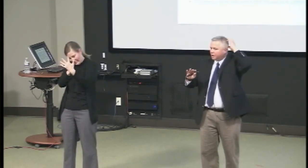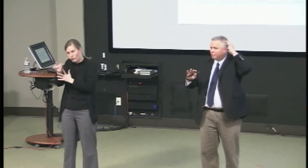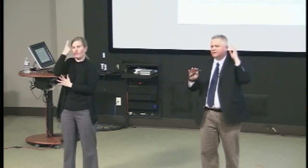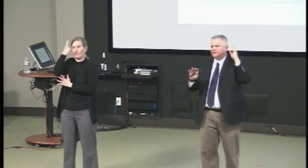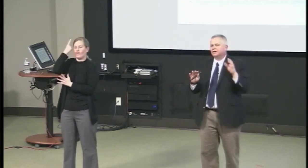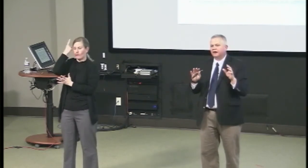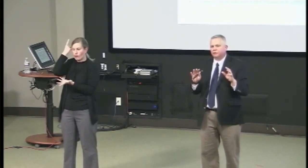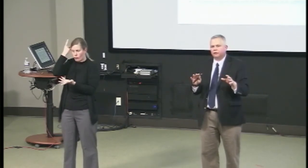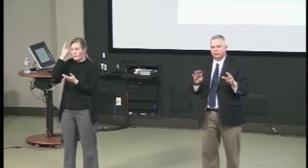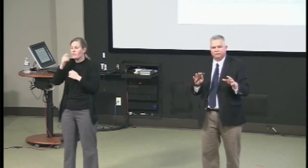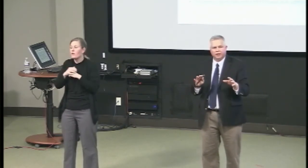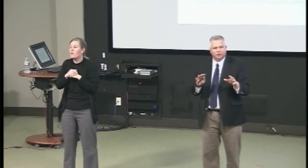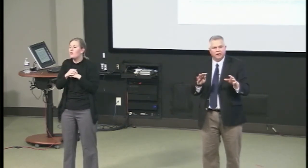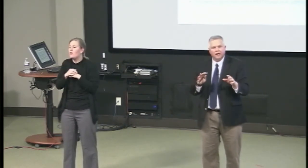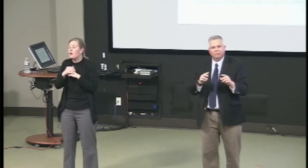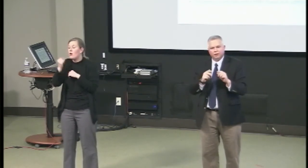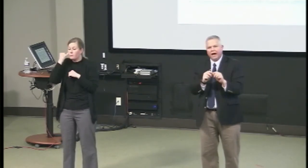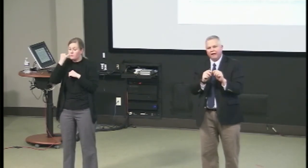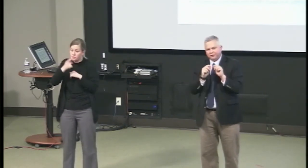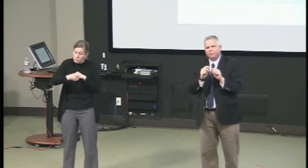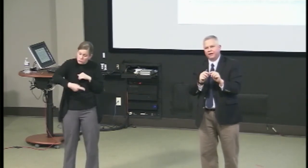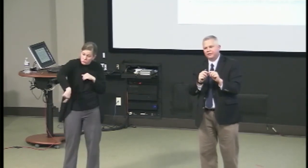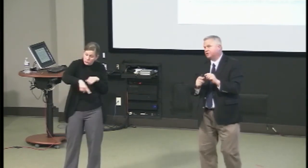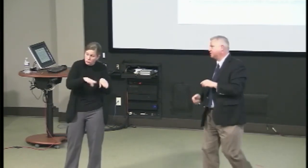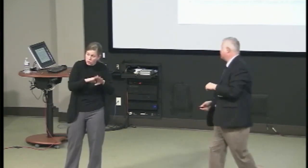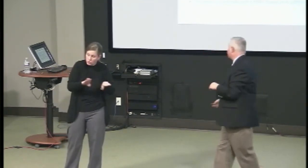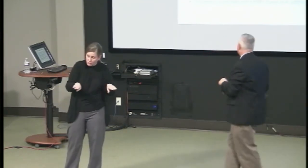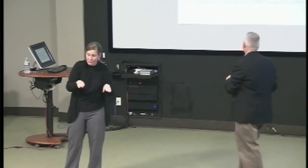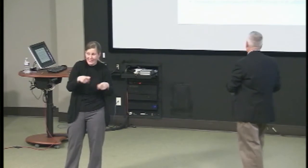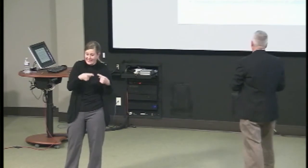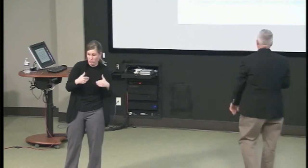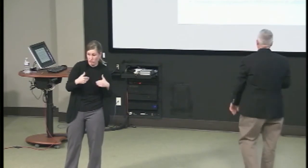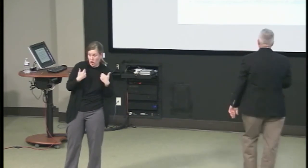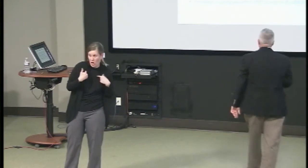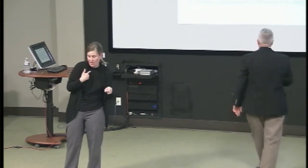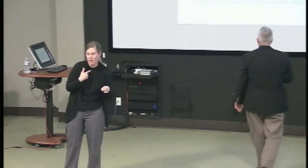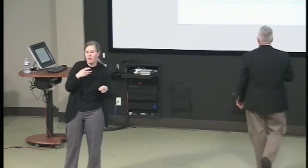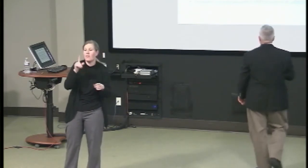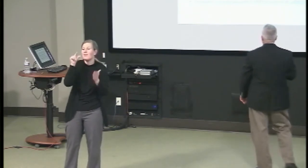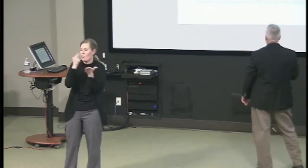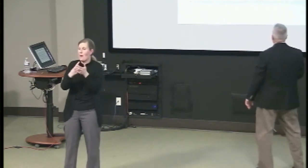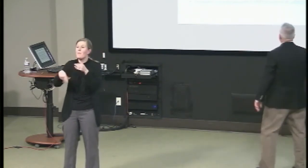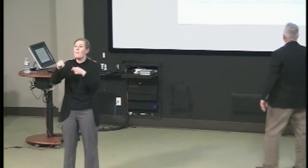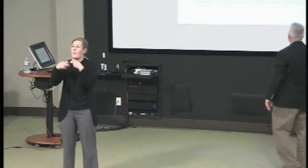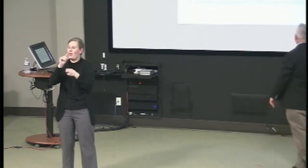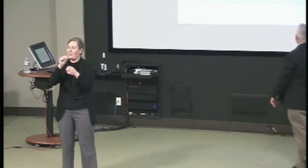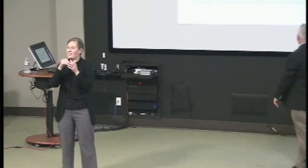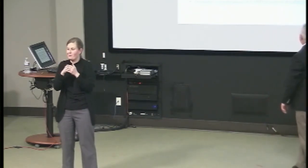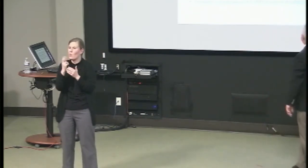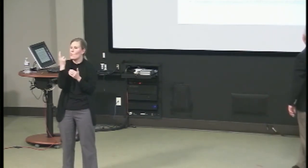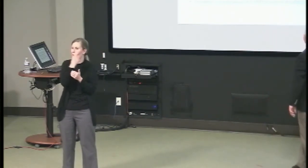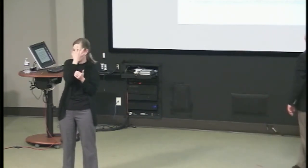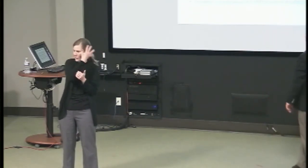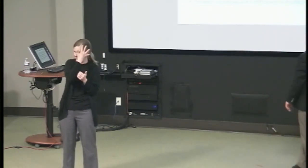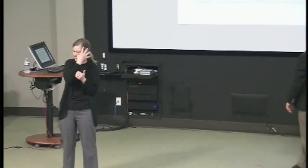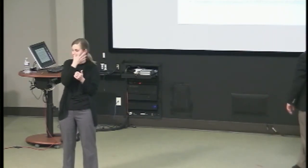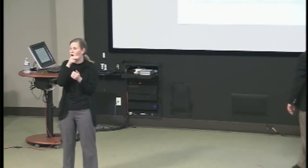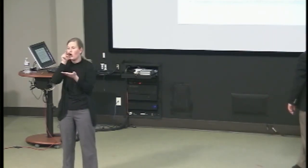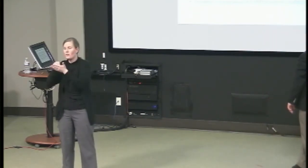going to find anomalies in left cortical regions, but you have to pay attention to the subcortical regions. We